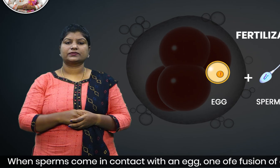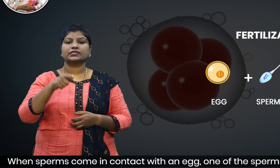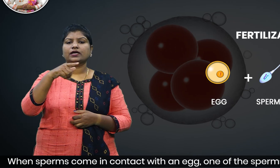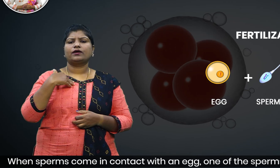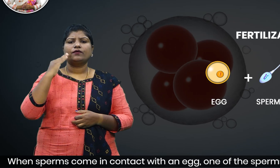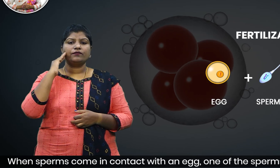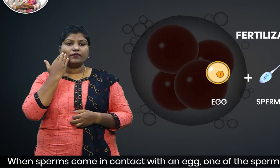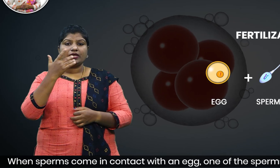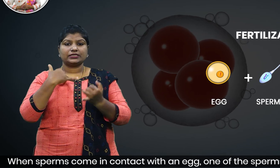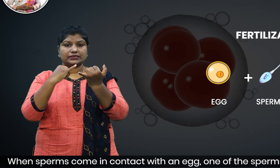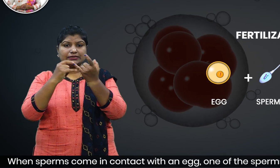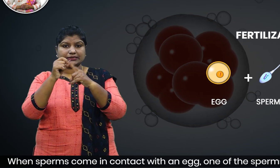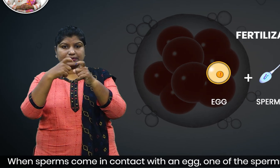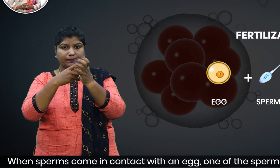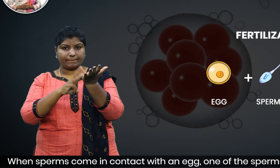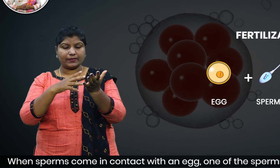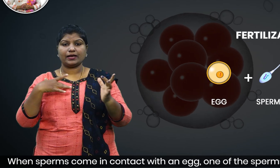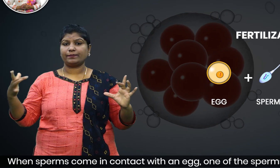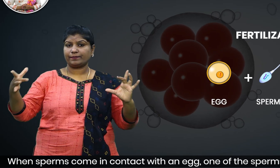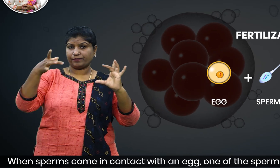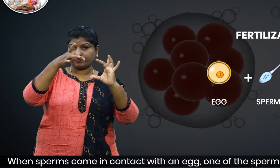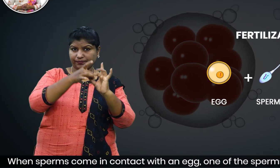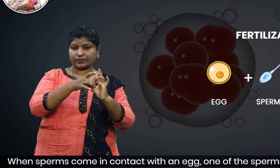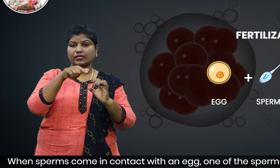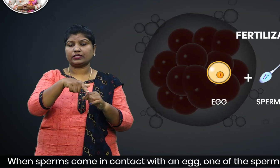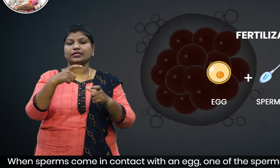When sperms come in contact with an egg,